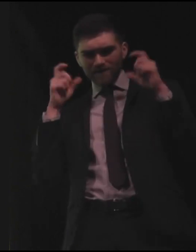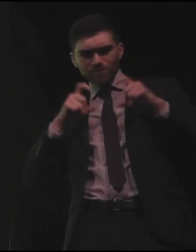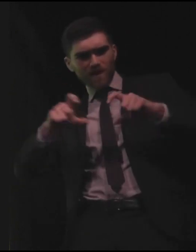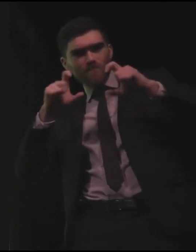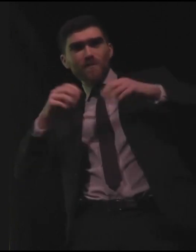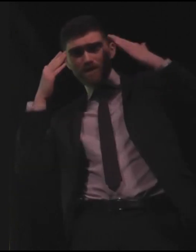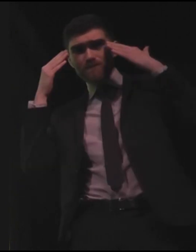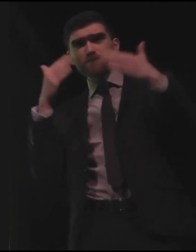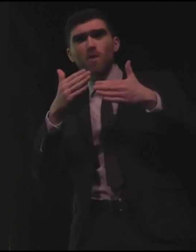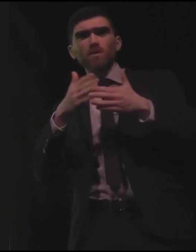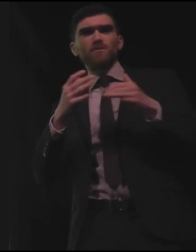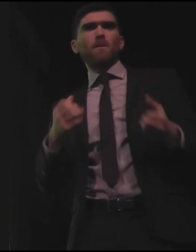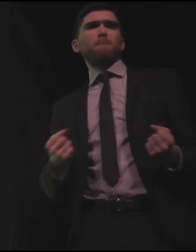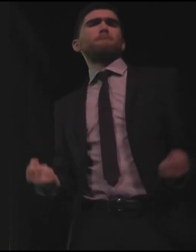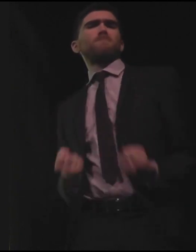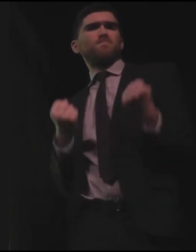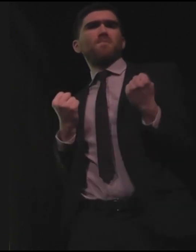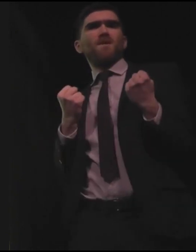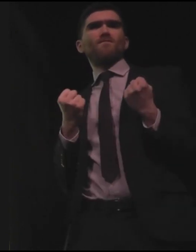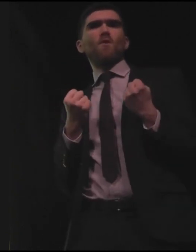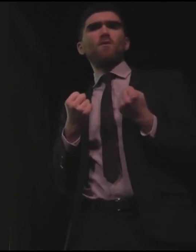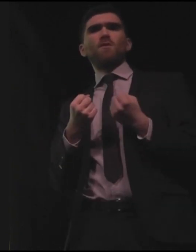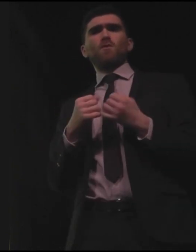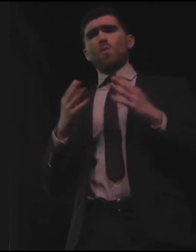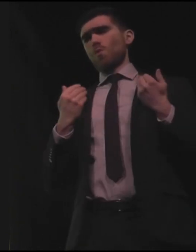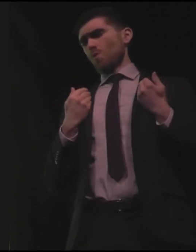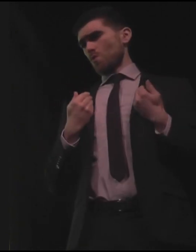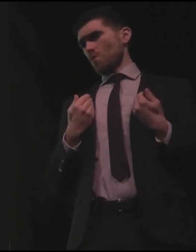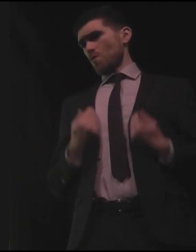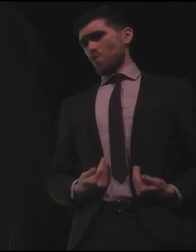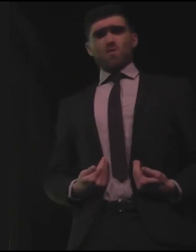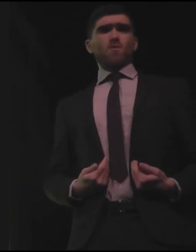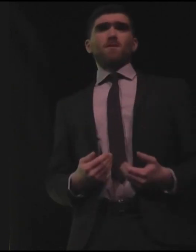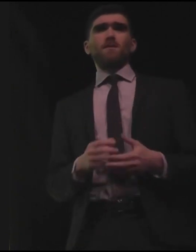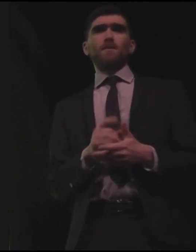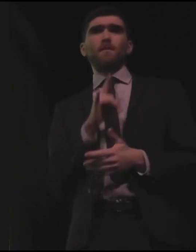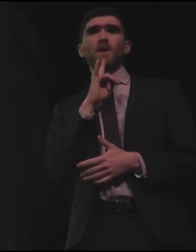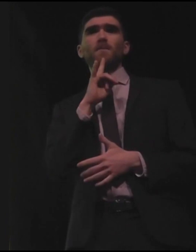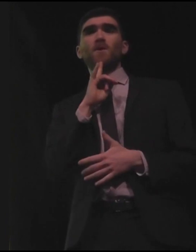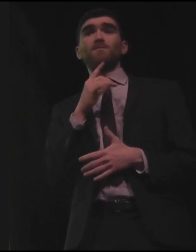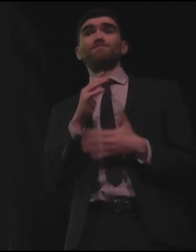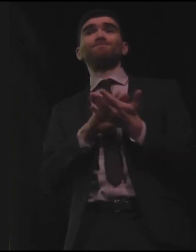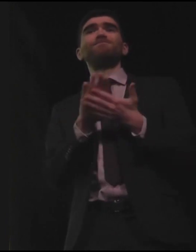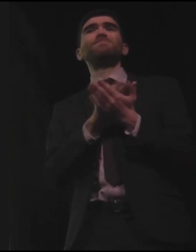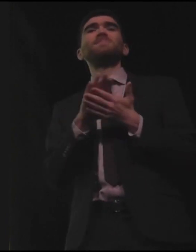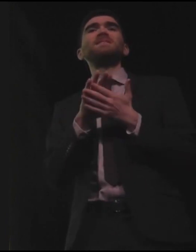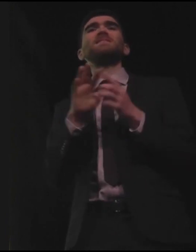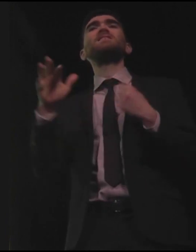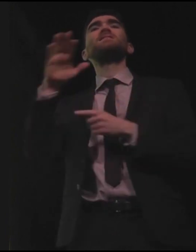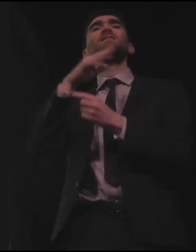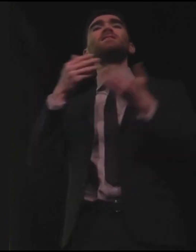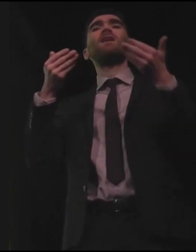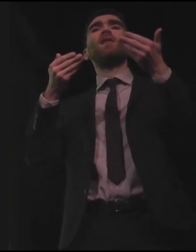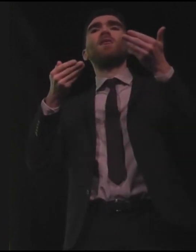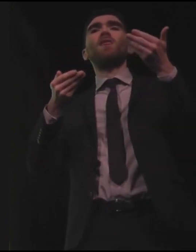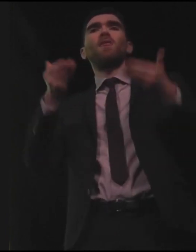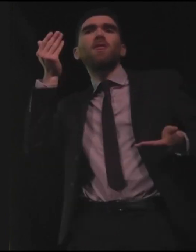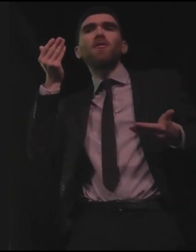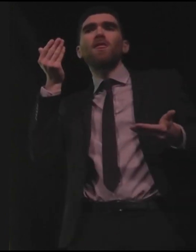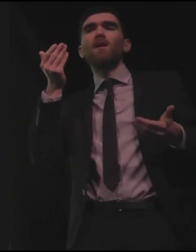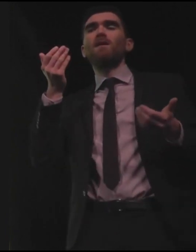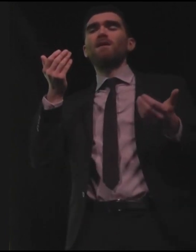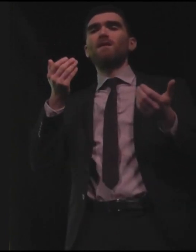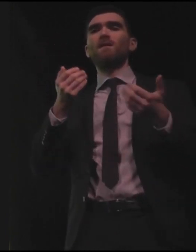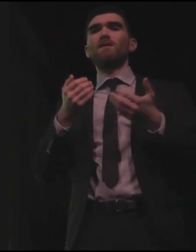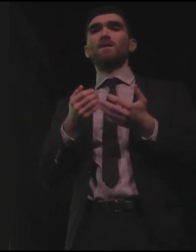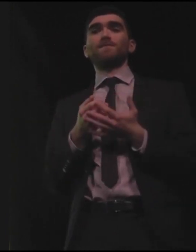Sky-high levels of inequality have continued to plague our communities. Government cuts